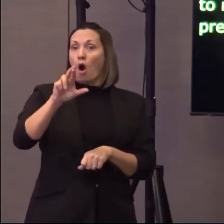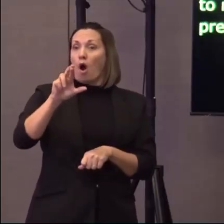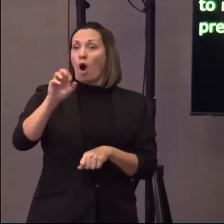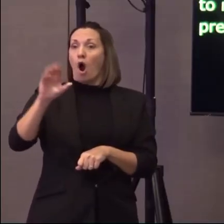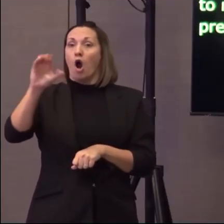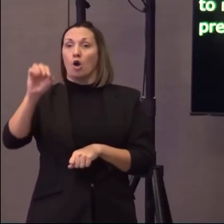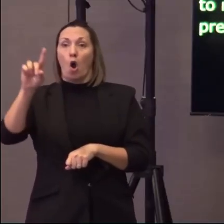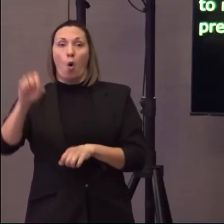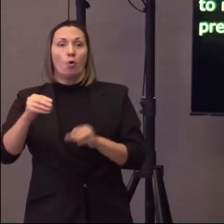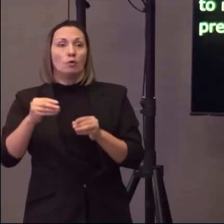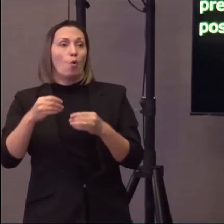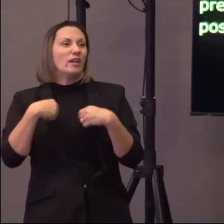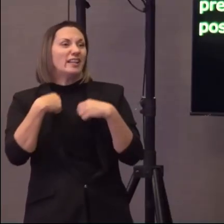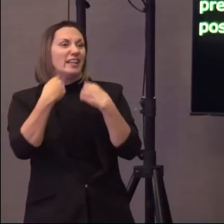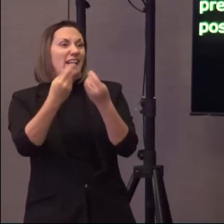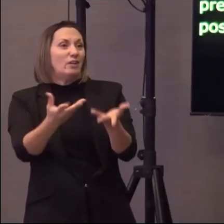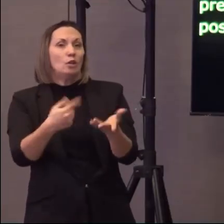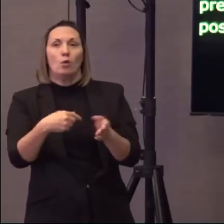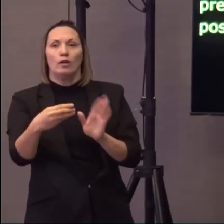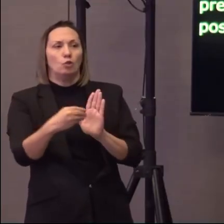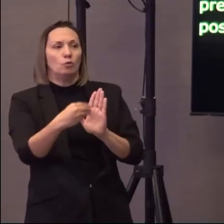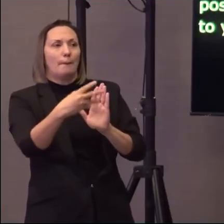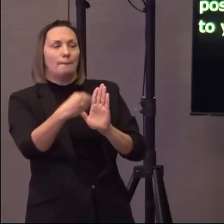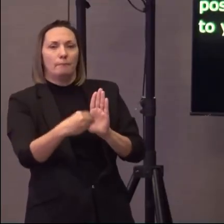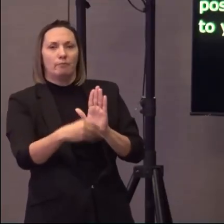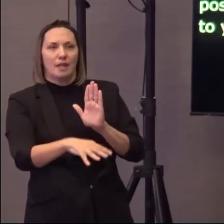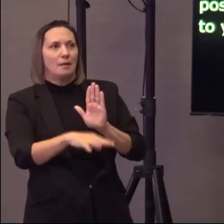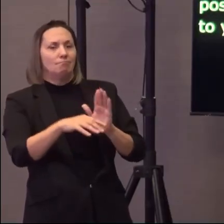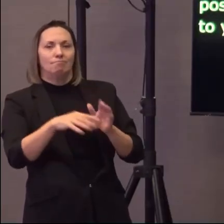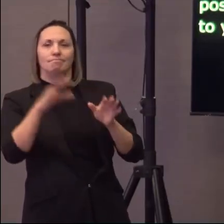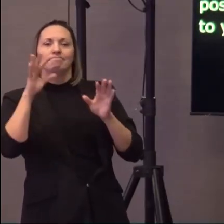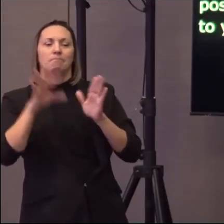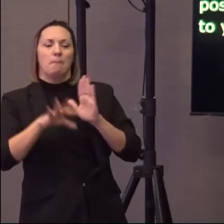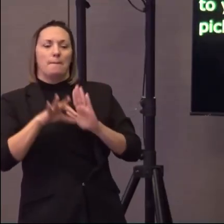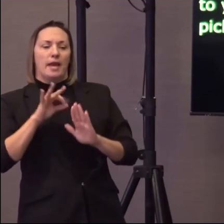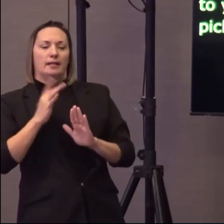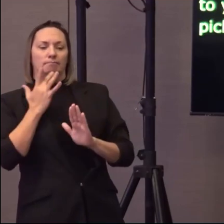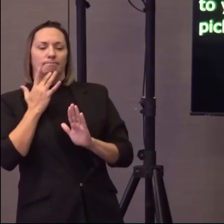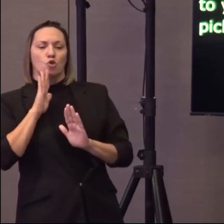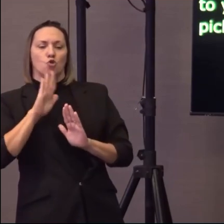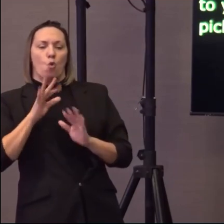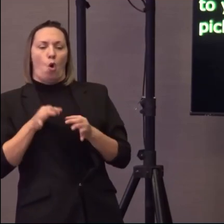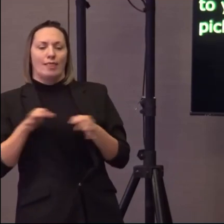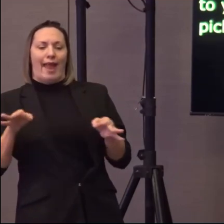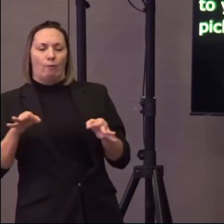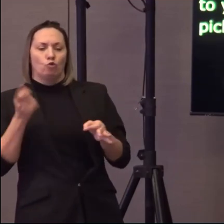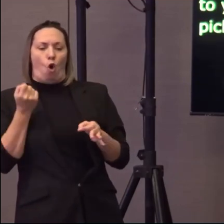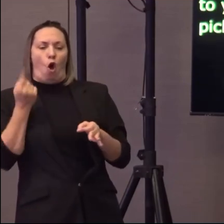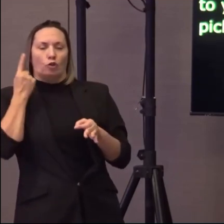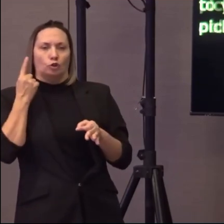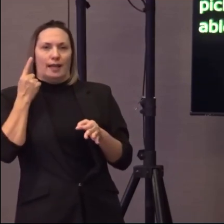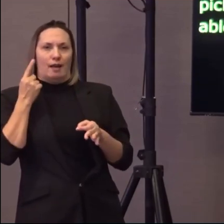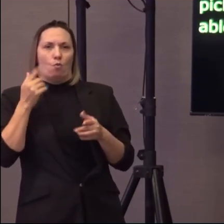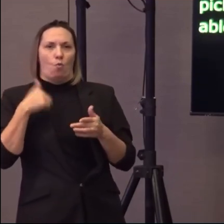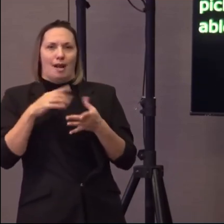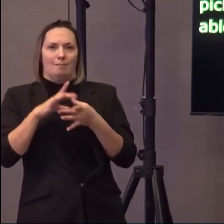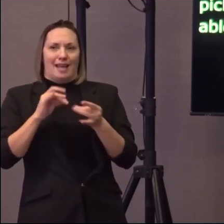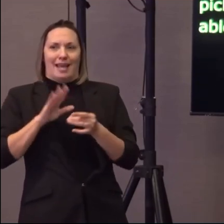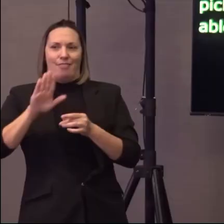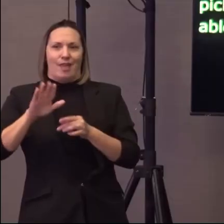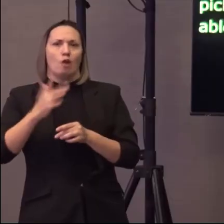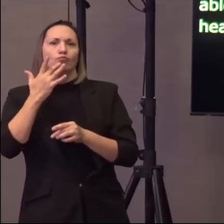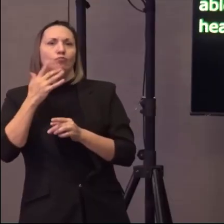you, and everyone could have picked their own language to be able to understand and read and hear everything that I'm saying in their own